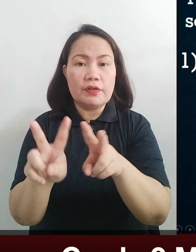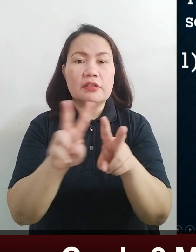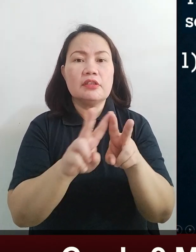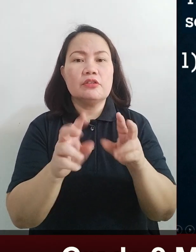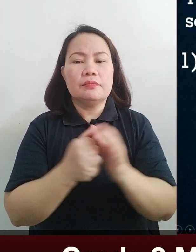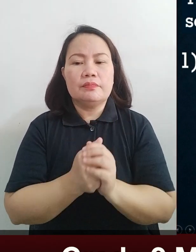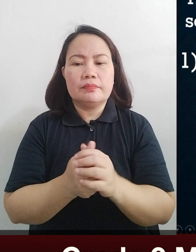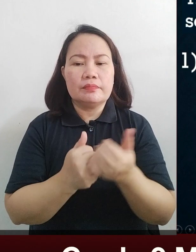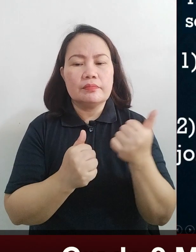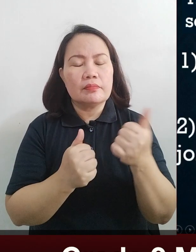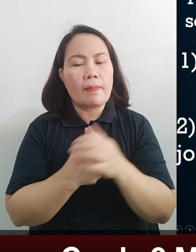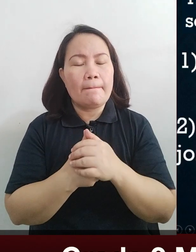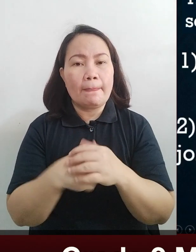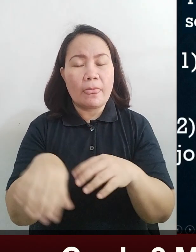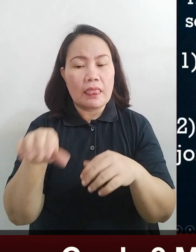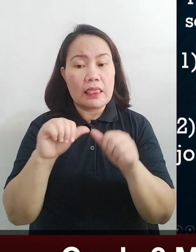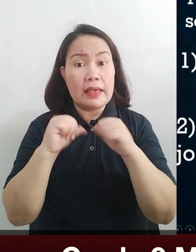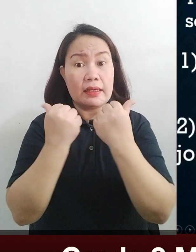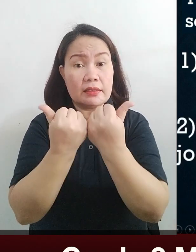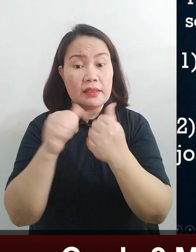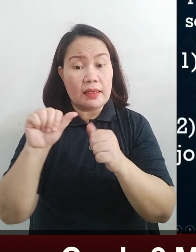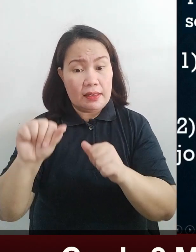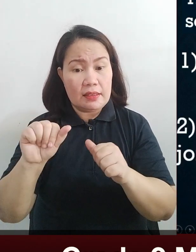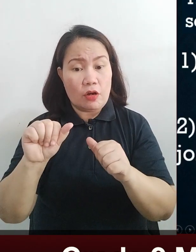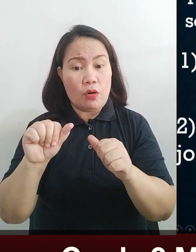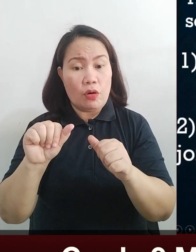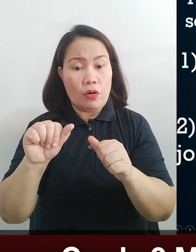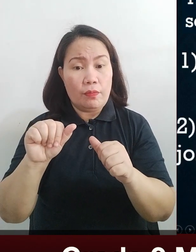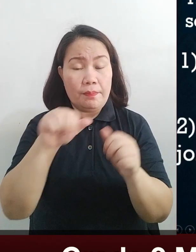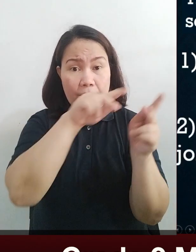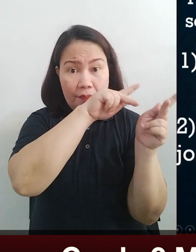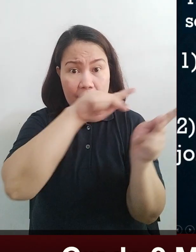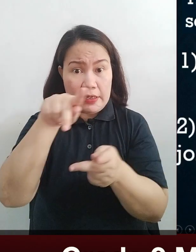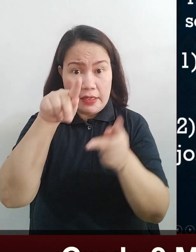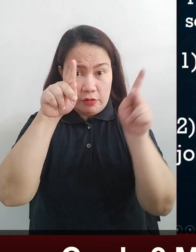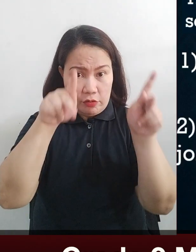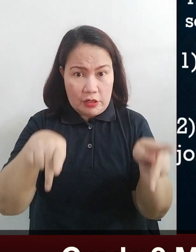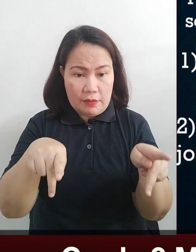variation. Another, the area A of a